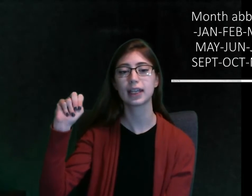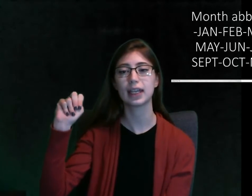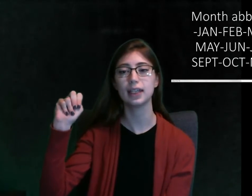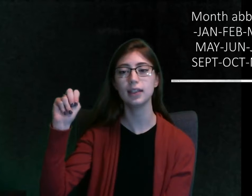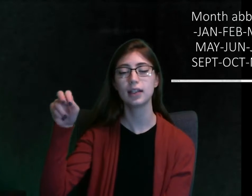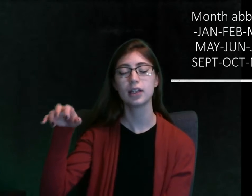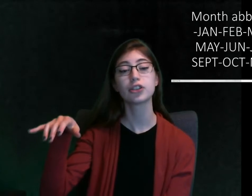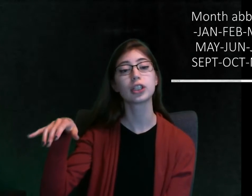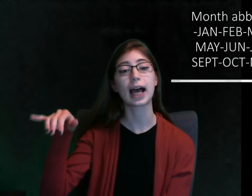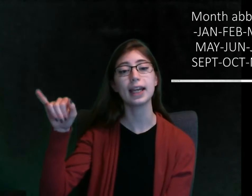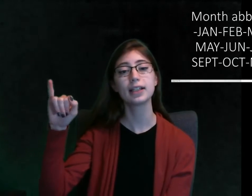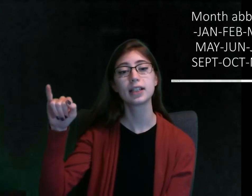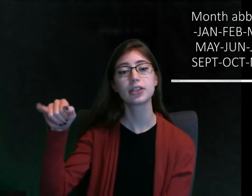J-U-N. July,